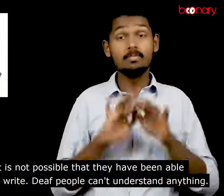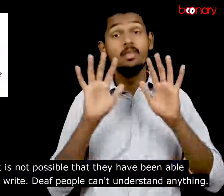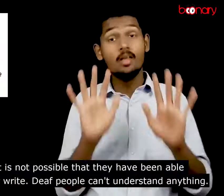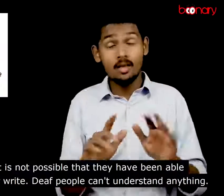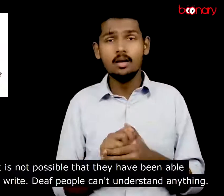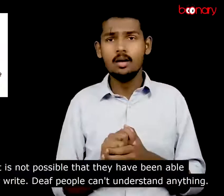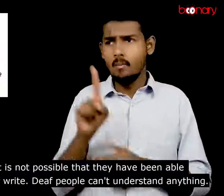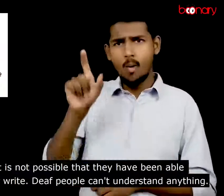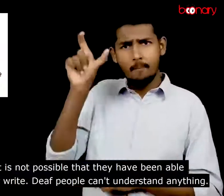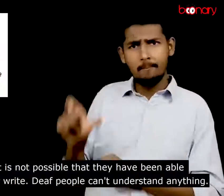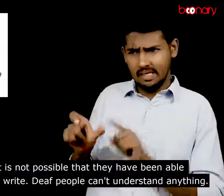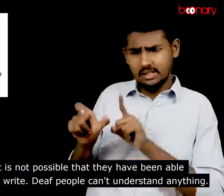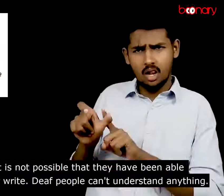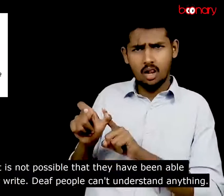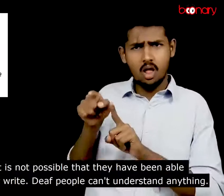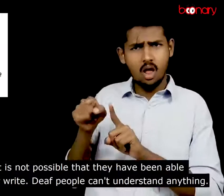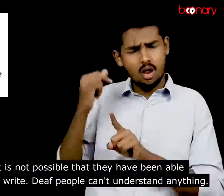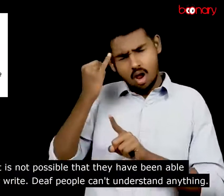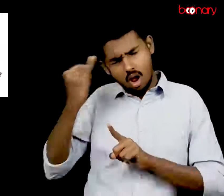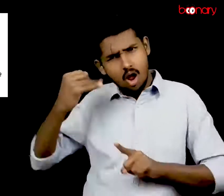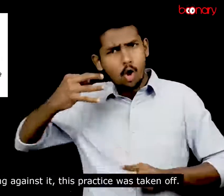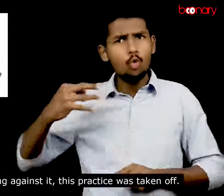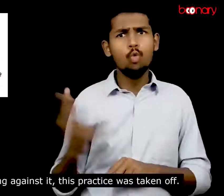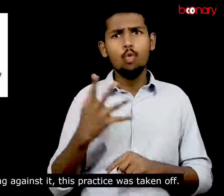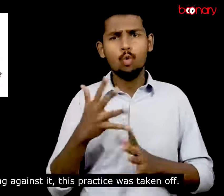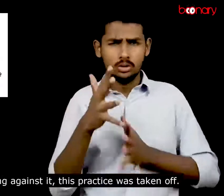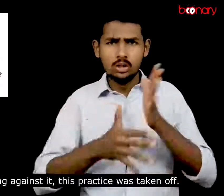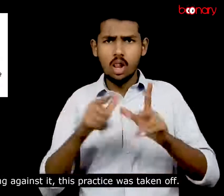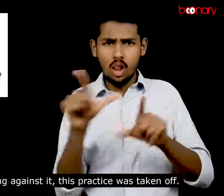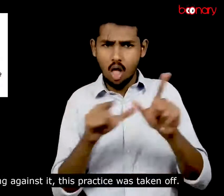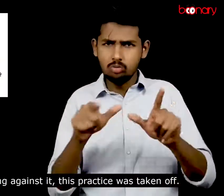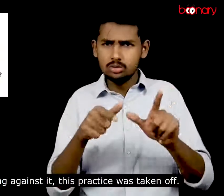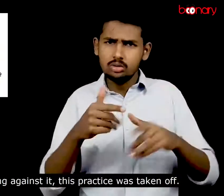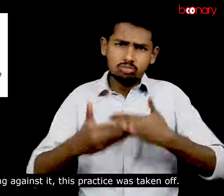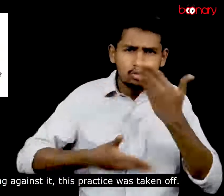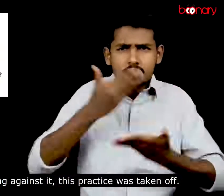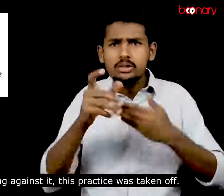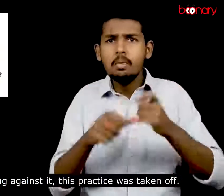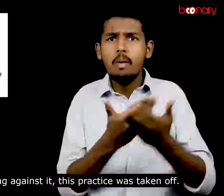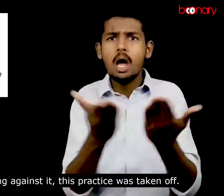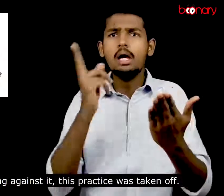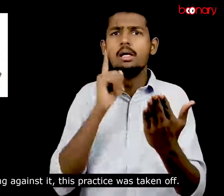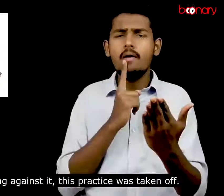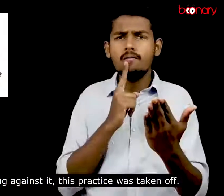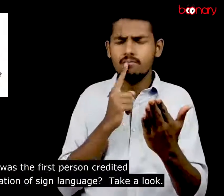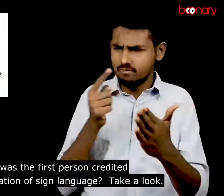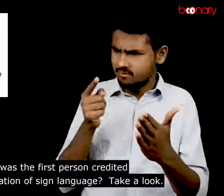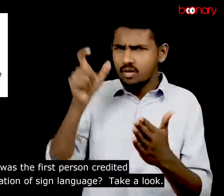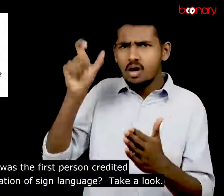or write. Deaf people can't understand anything. But after revolting against it, this practice was taken off. Who was the first